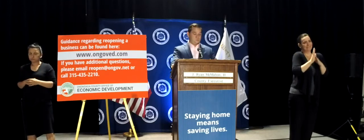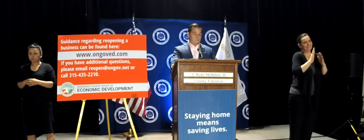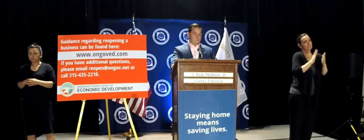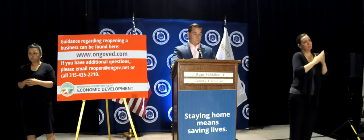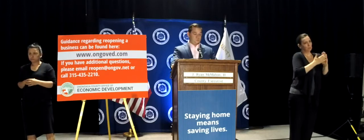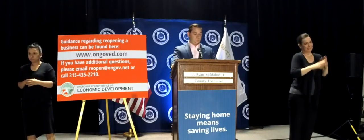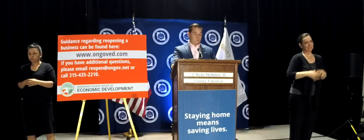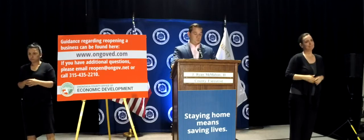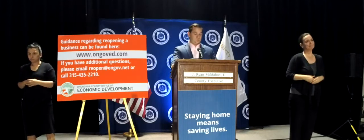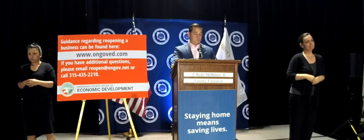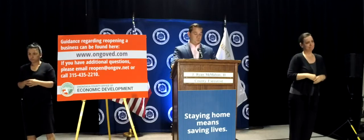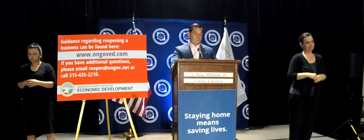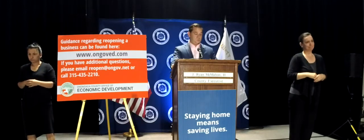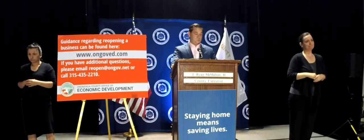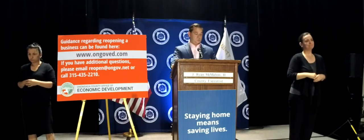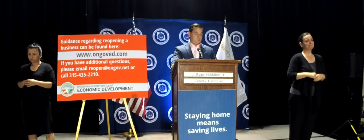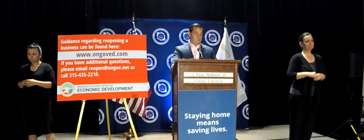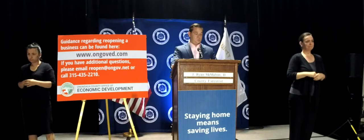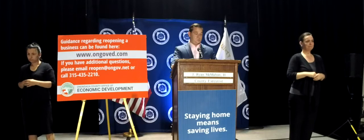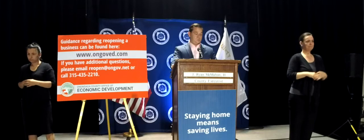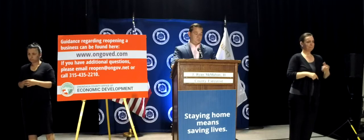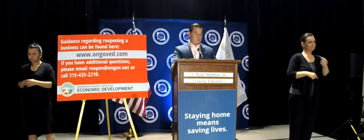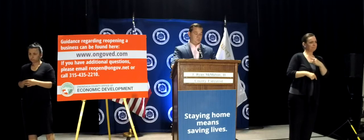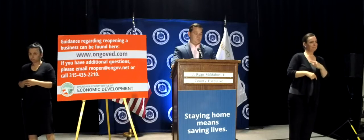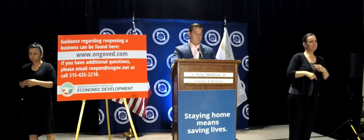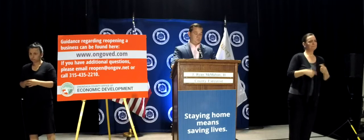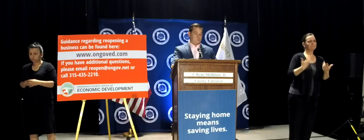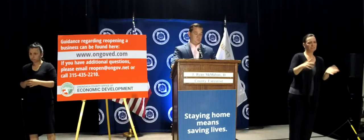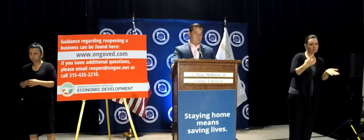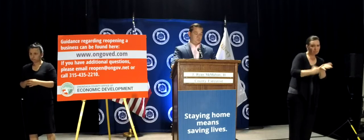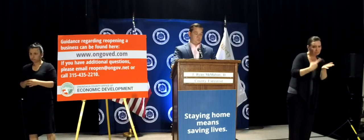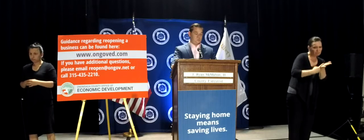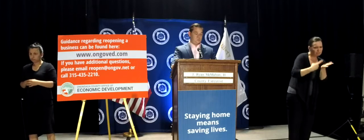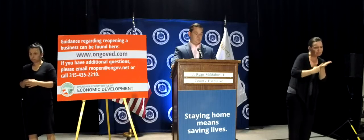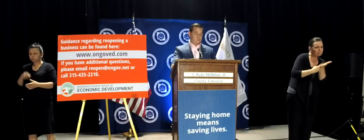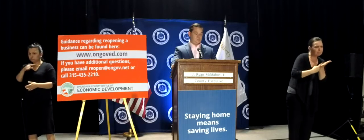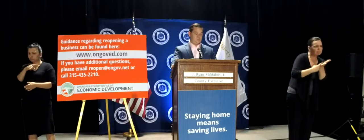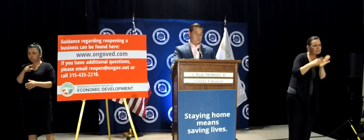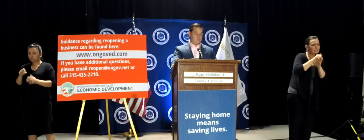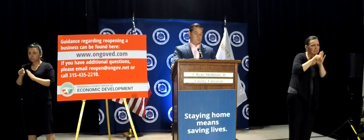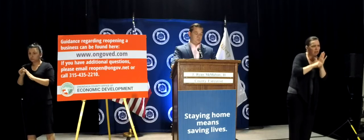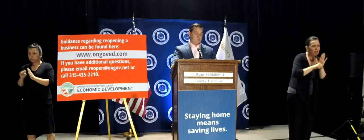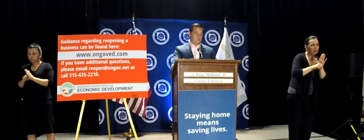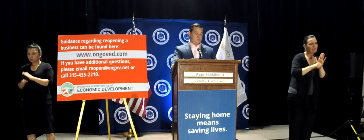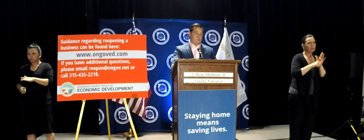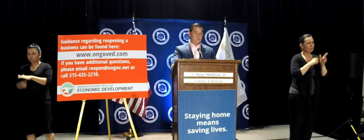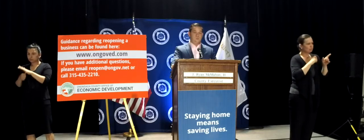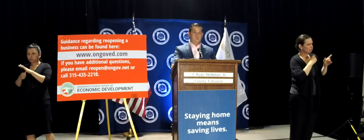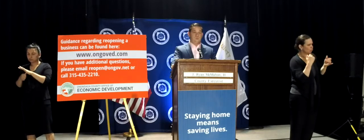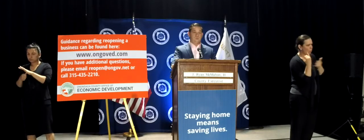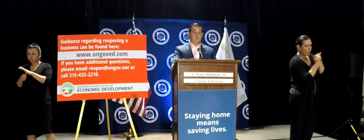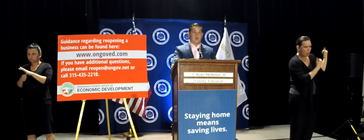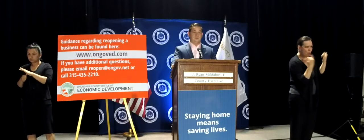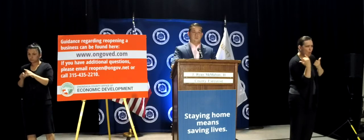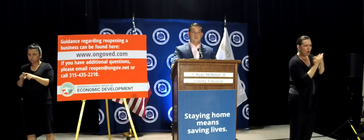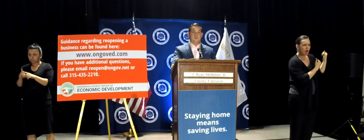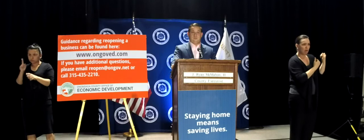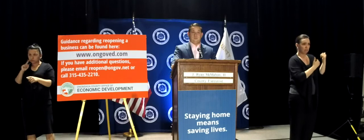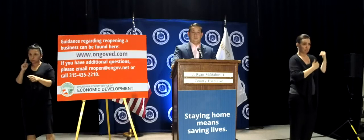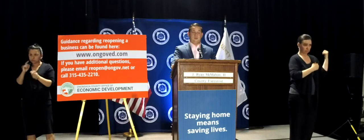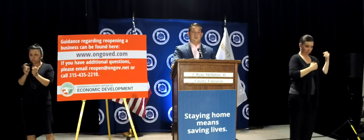call. Are those state leaders equally as confident as you that phase 2 is a go tomorrow?